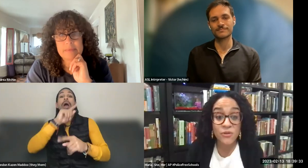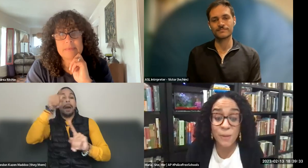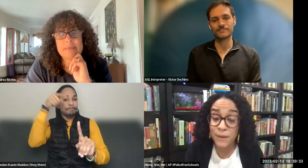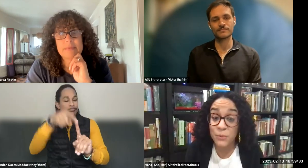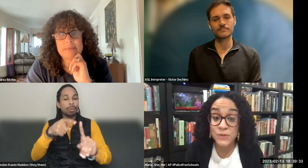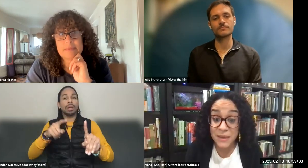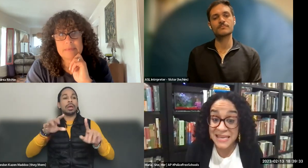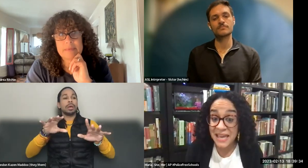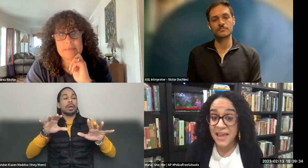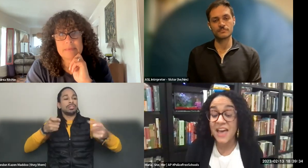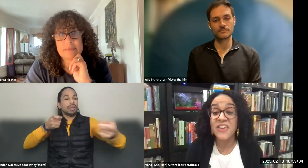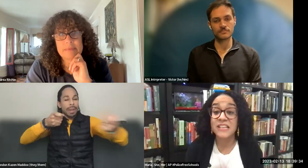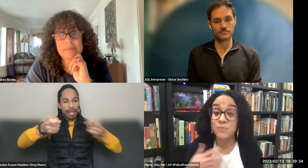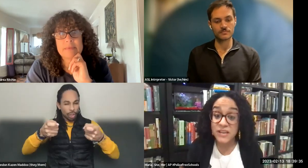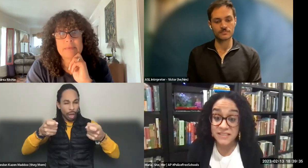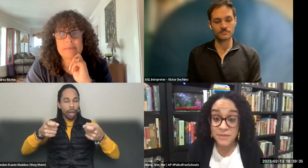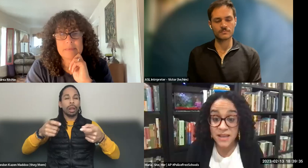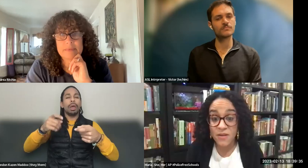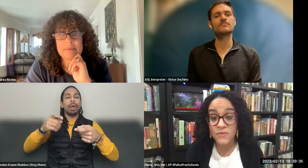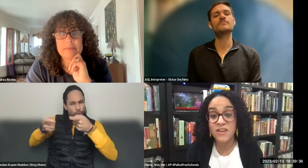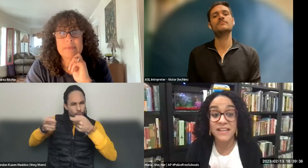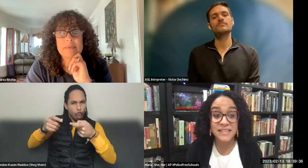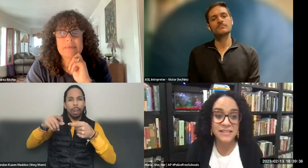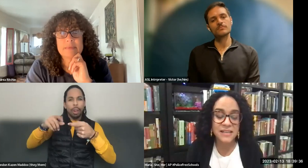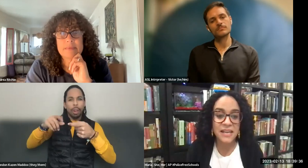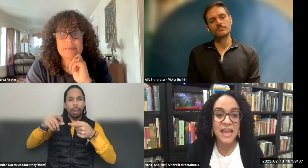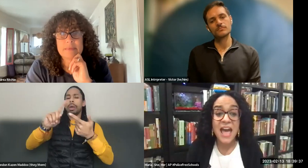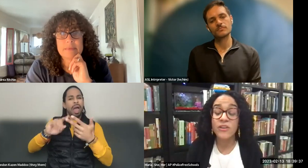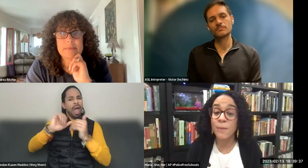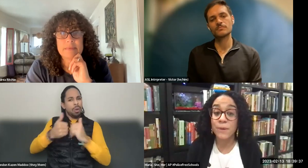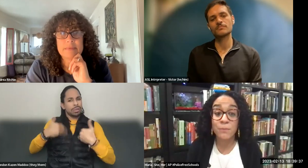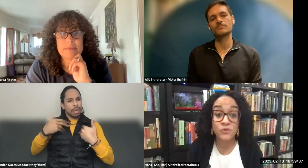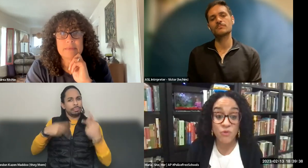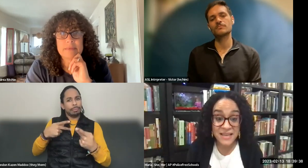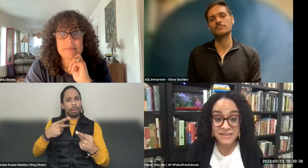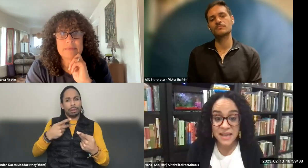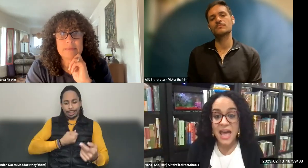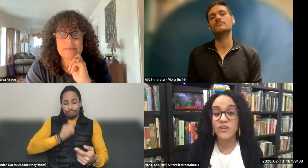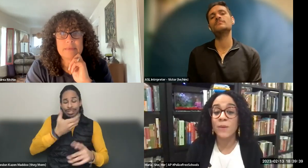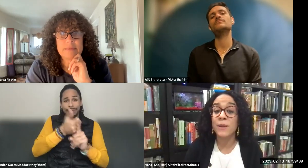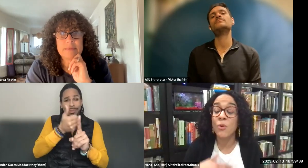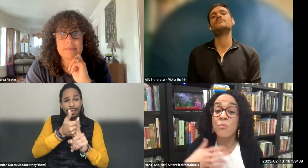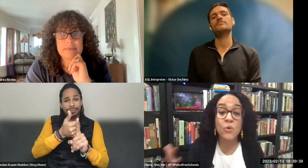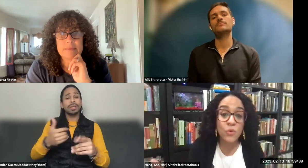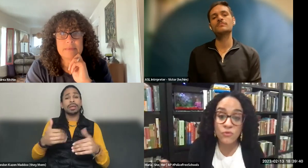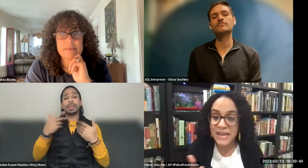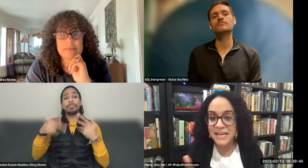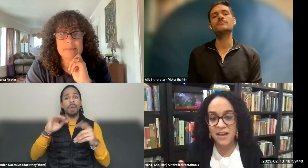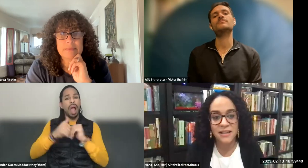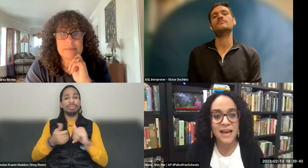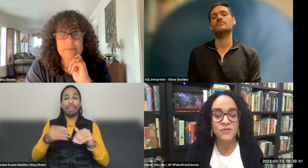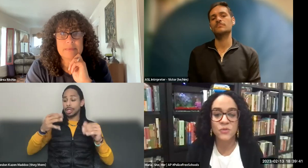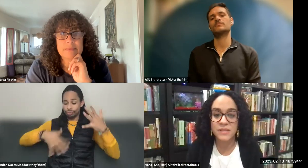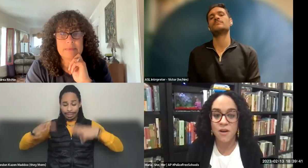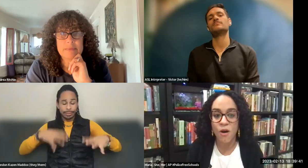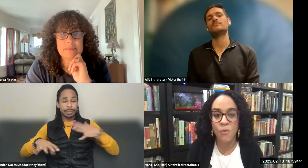police how young people speak, how they express themselves, their identity, how young people dress, how young people move in and out